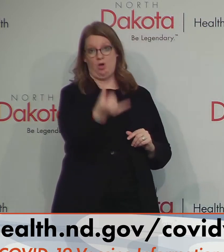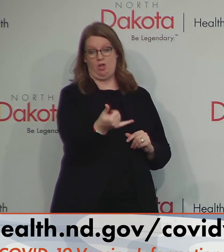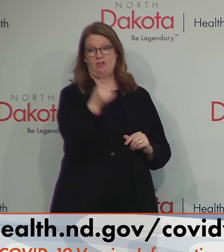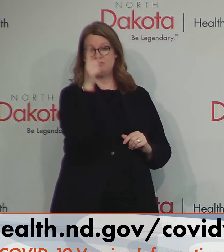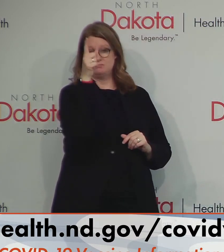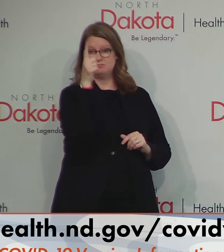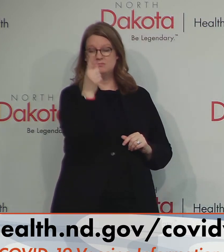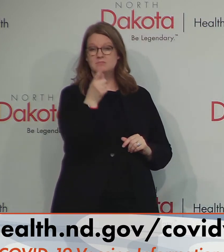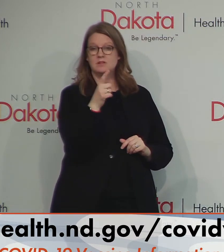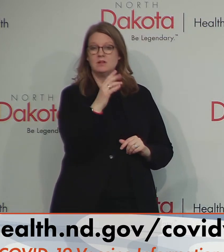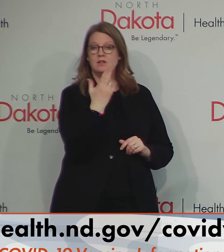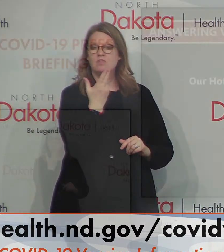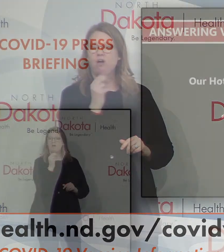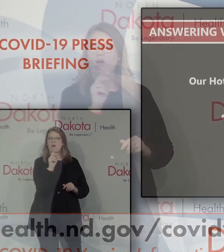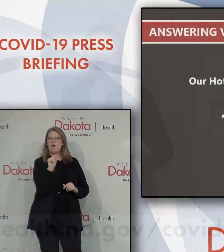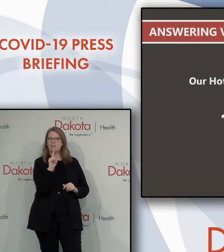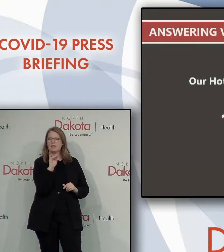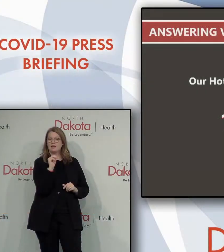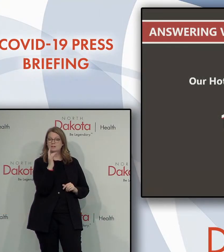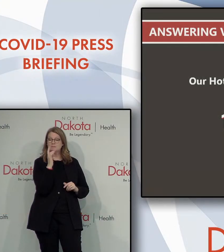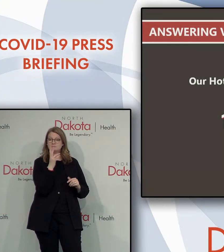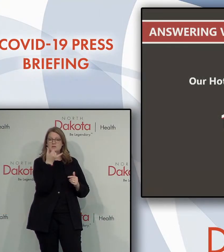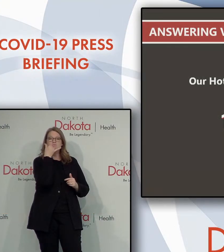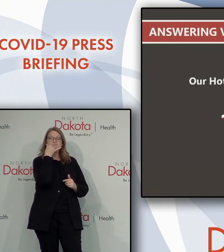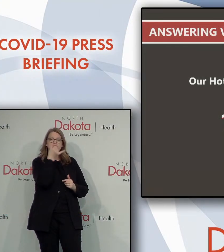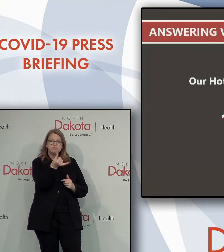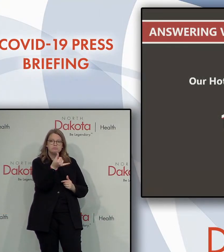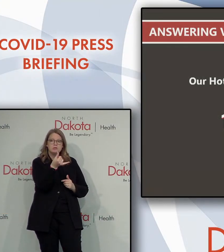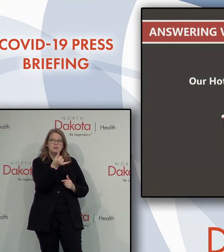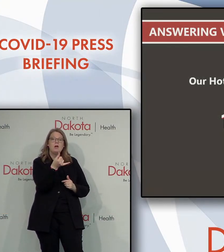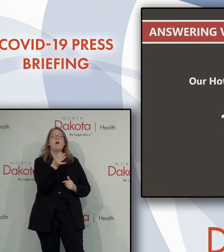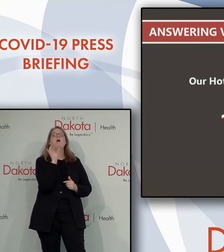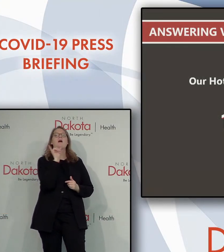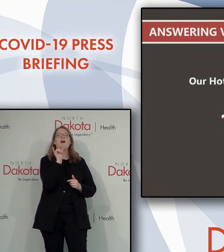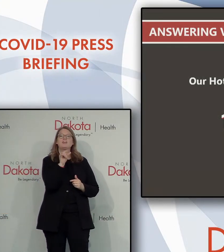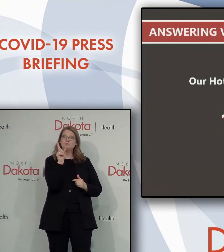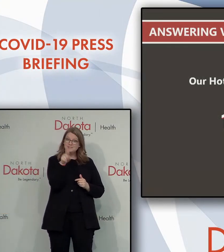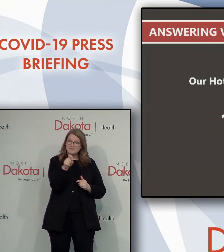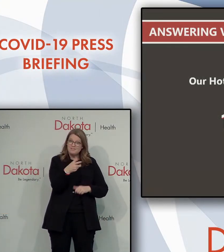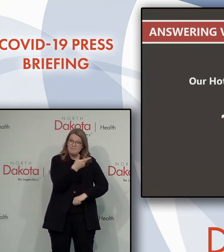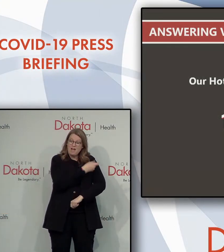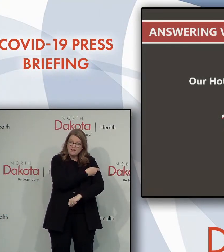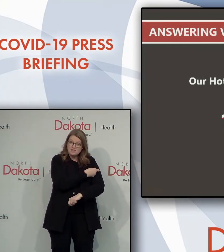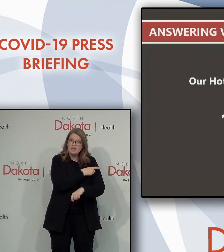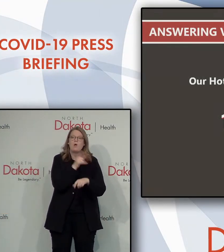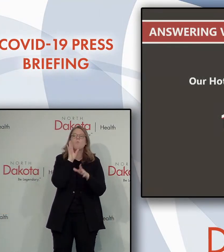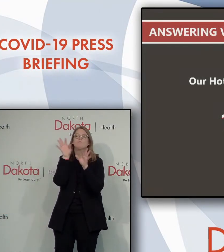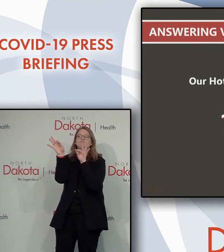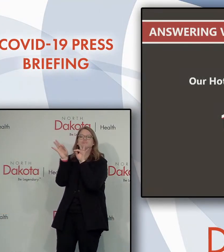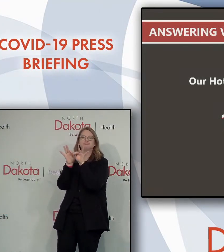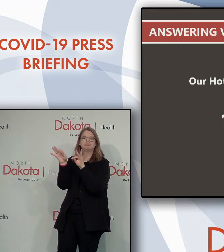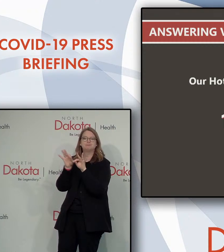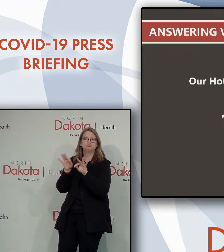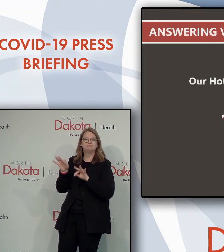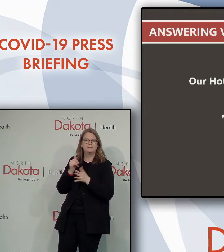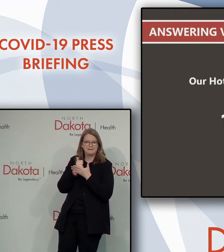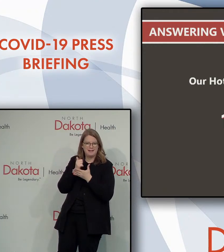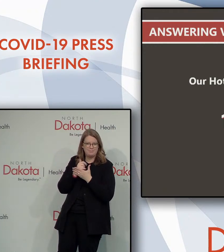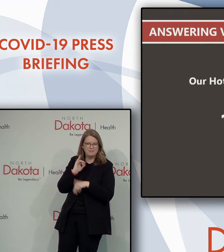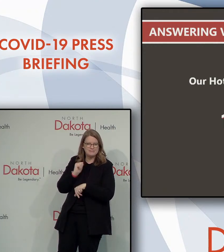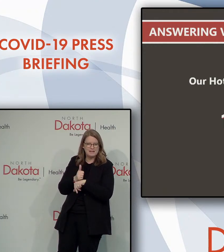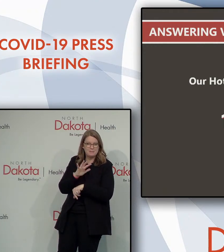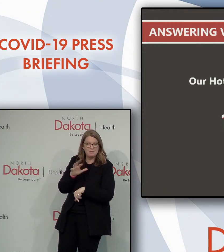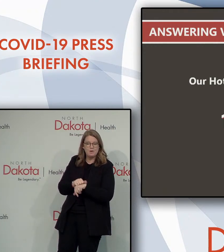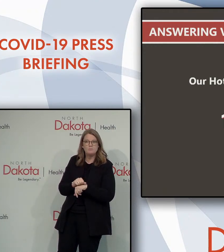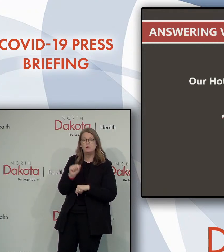people staffed at our hotline that will help people find COVID vaccine and facilitate them getting an appointment if they're eligible. And